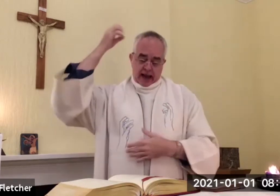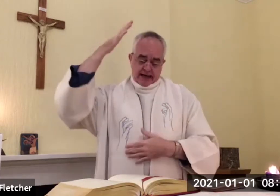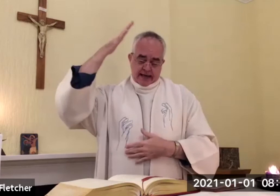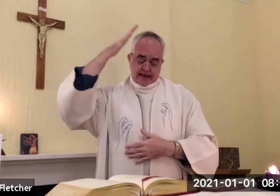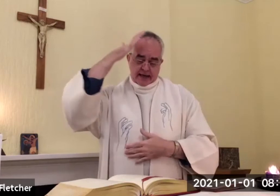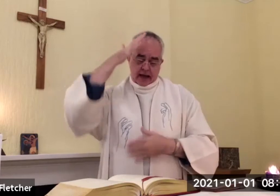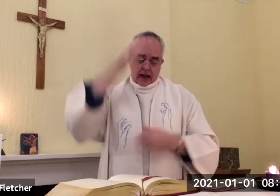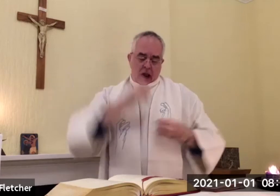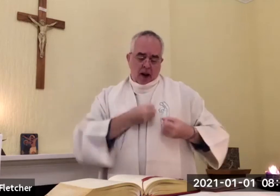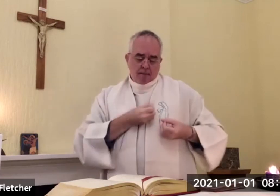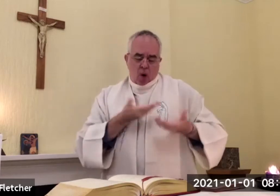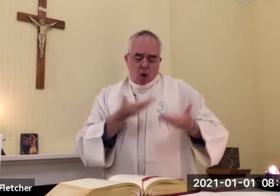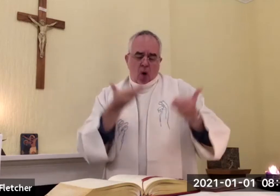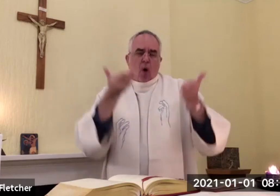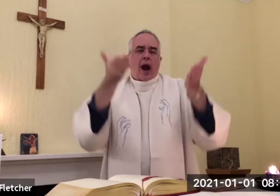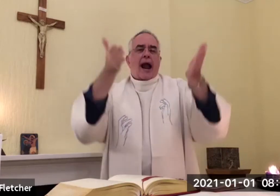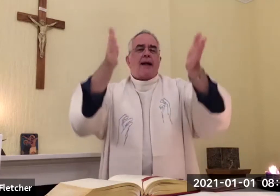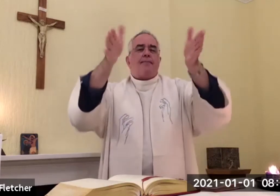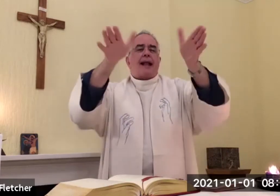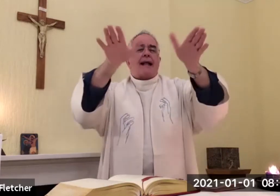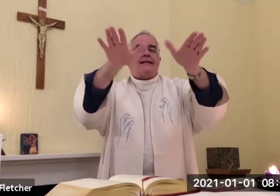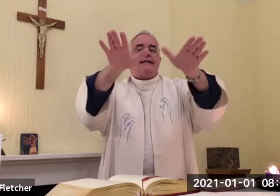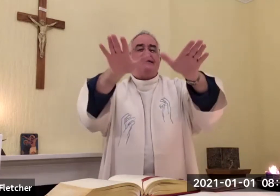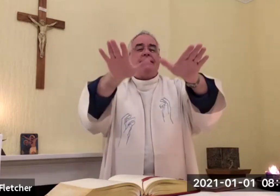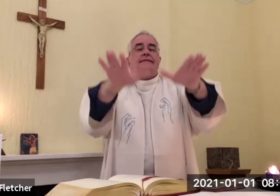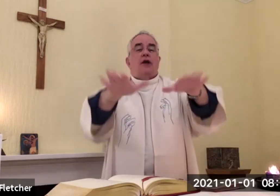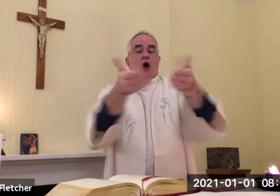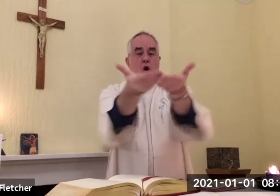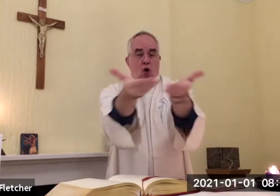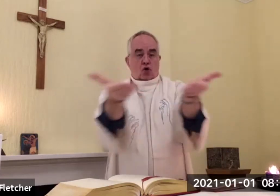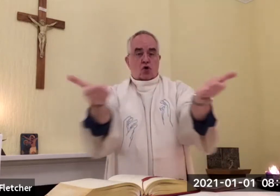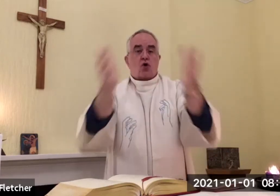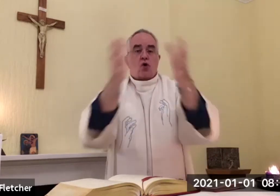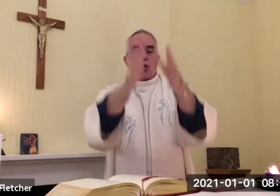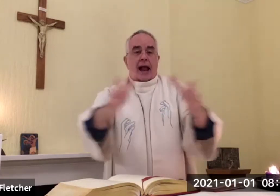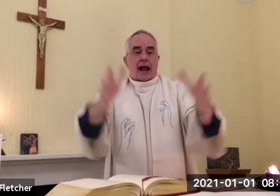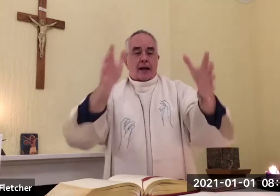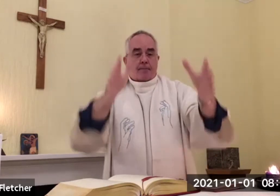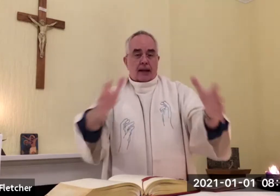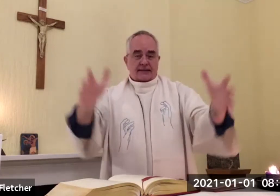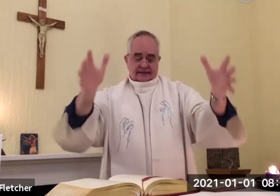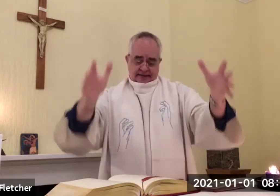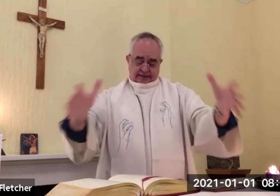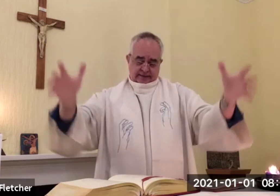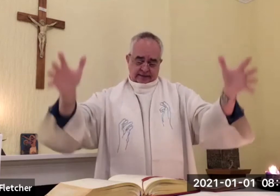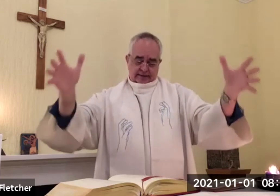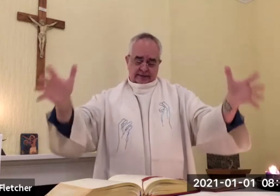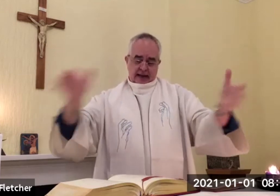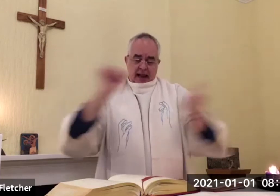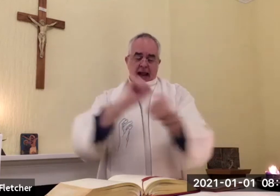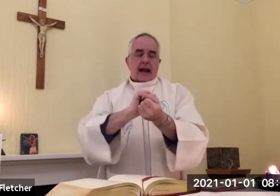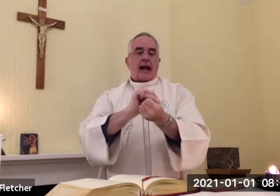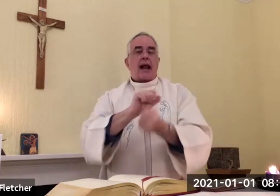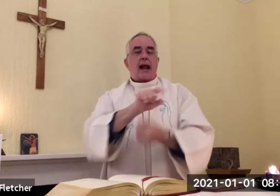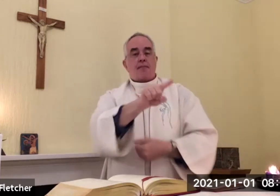grace. Pour his blessing on you in abundance. Keep